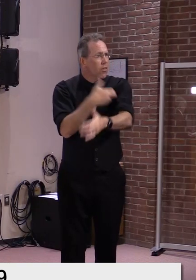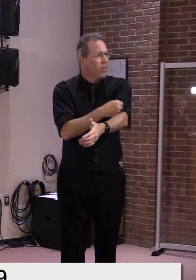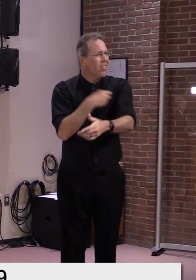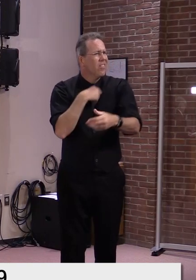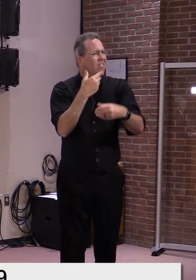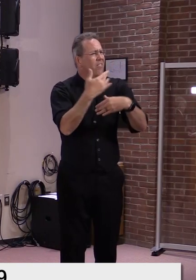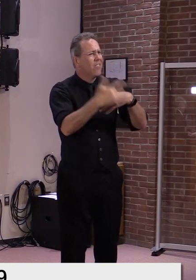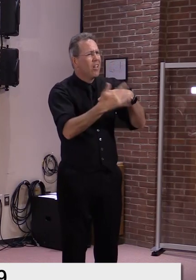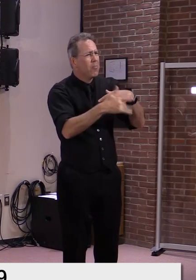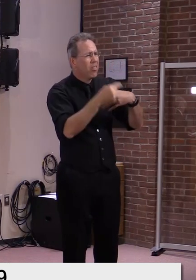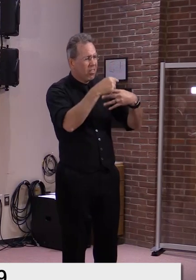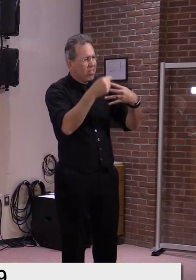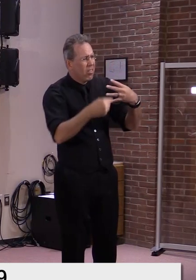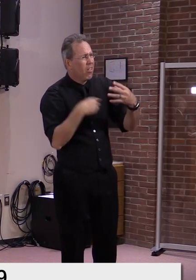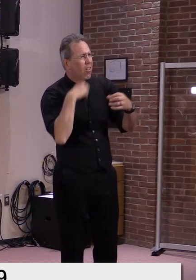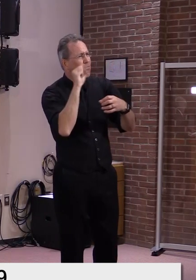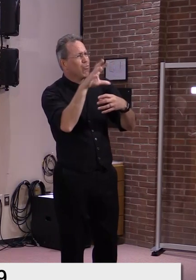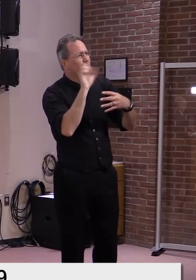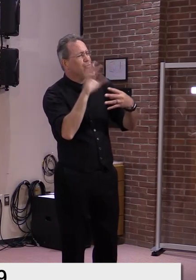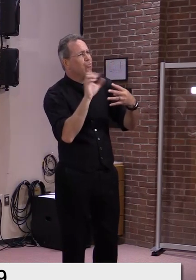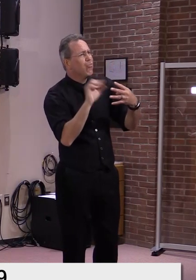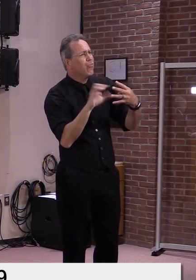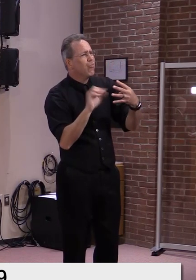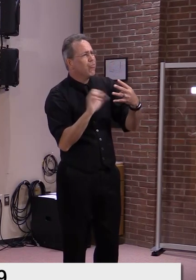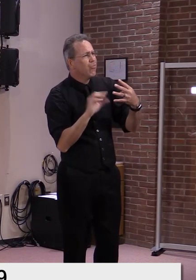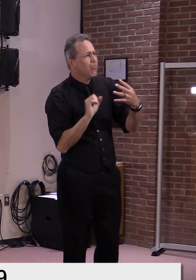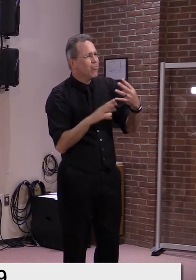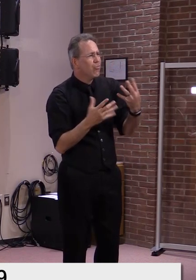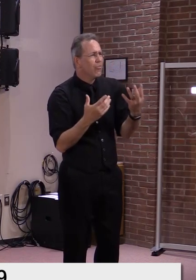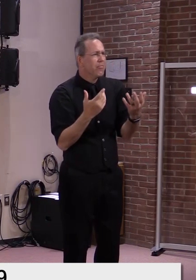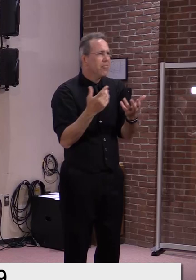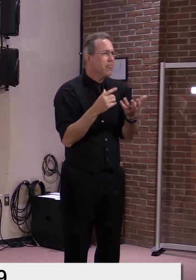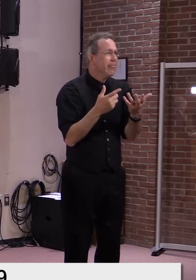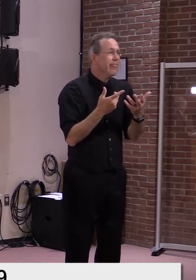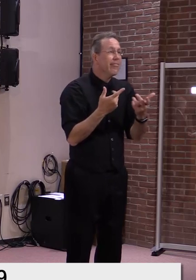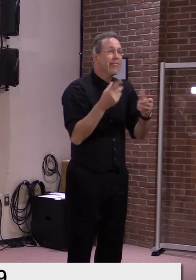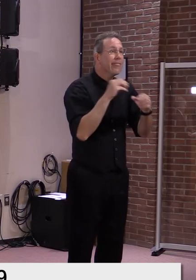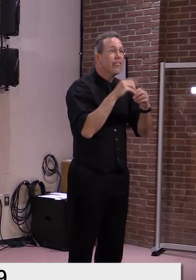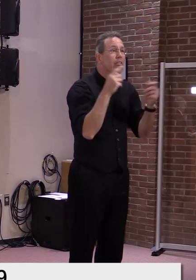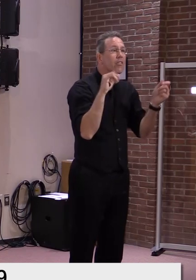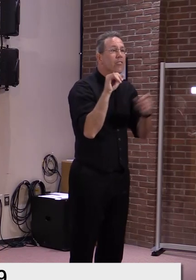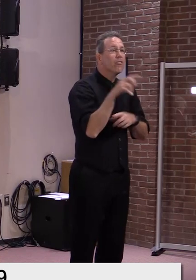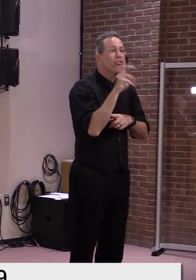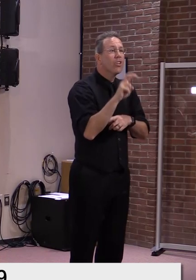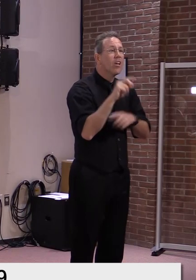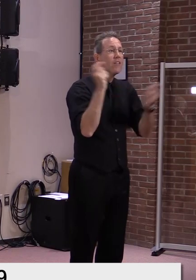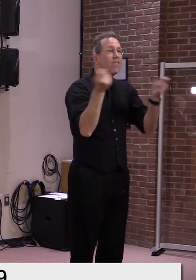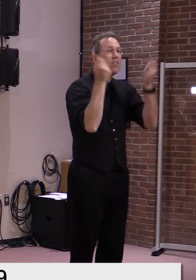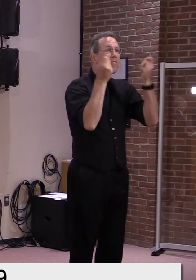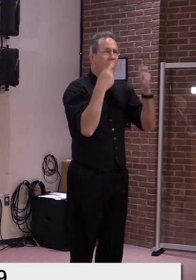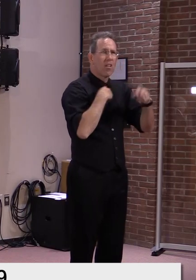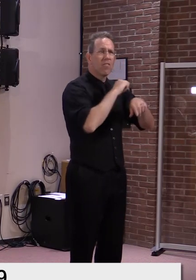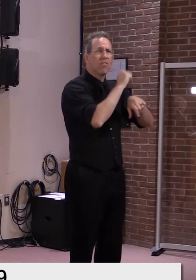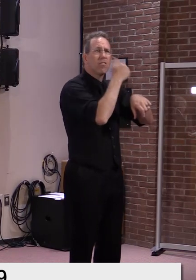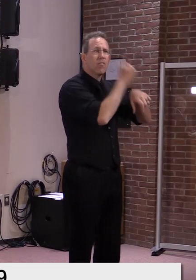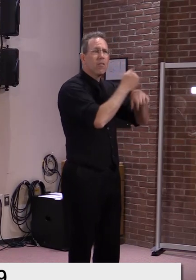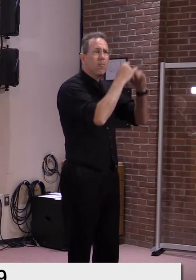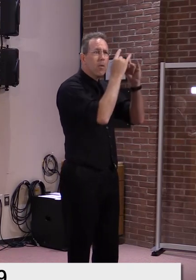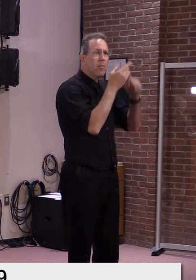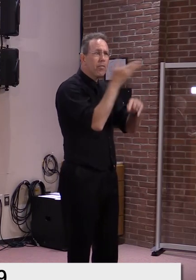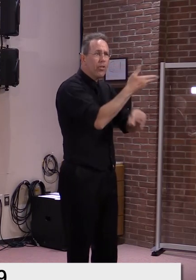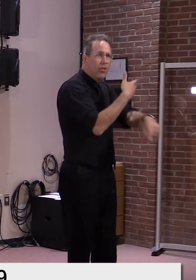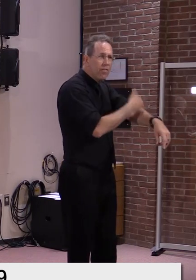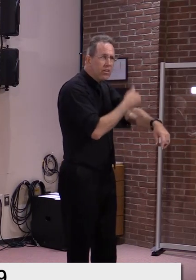the state, whether it's at Jazz Fest or these special events, or whether it's just a pop-up at our local rescue